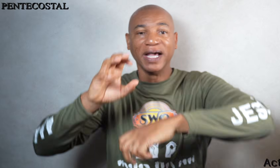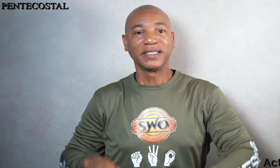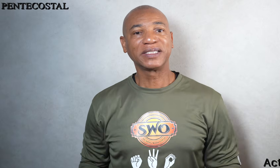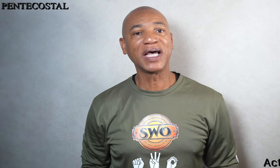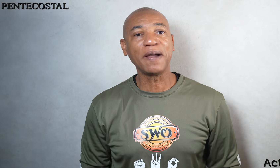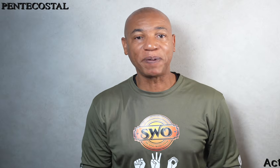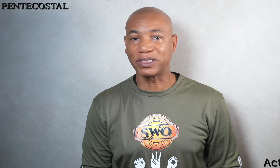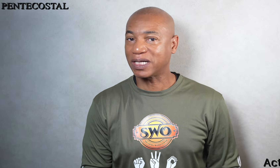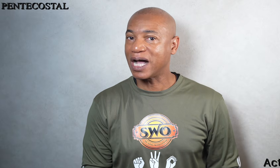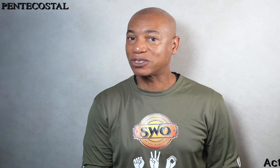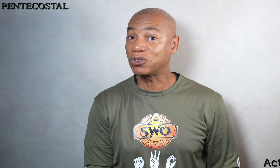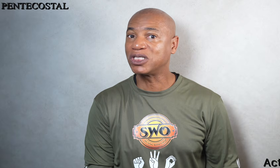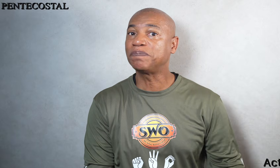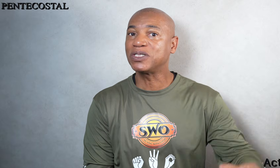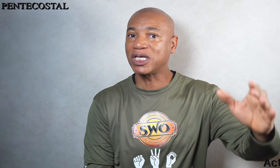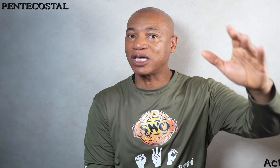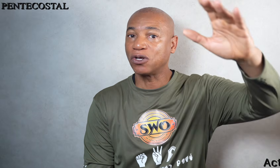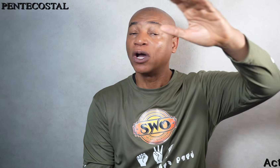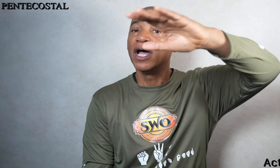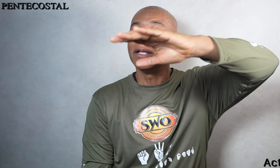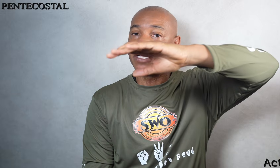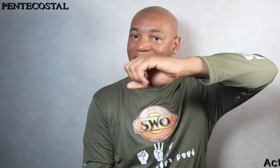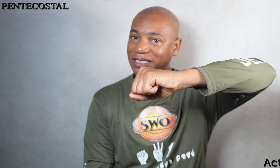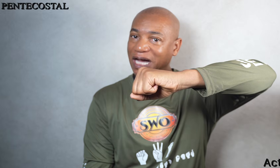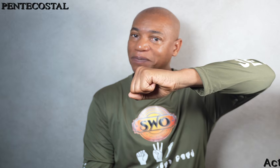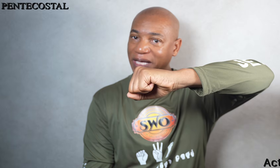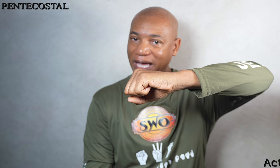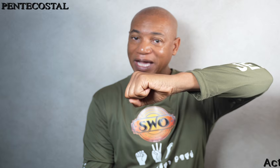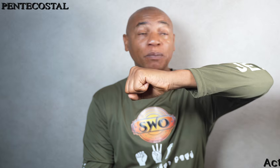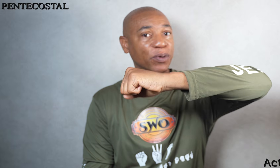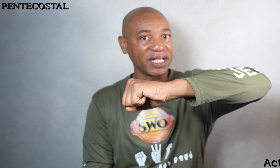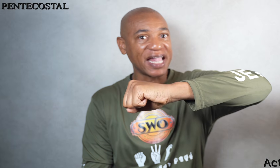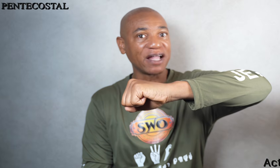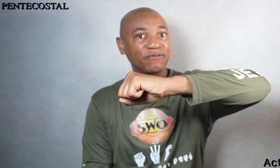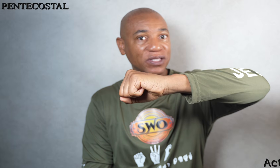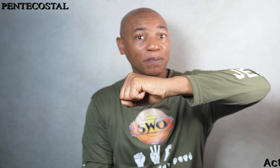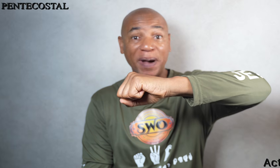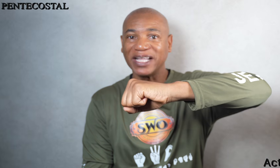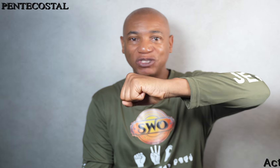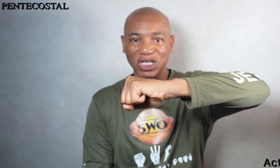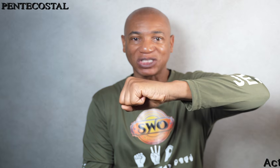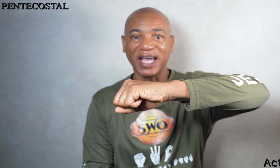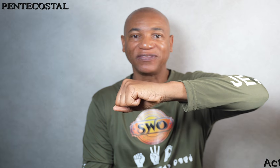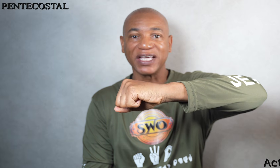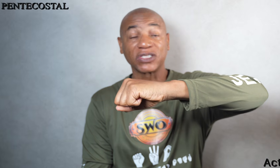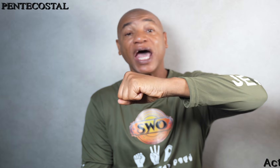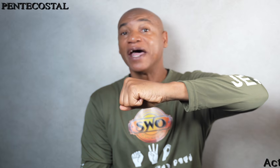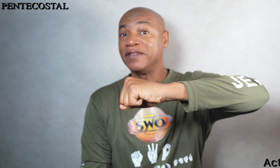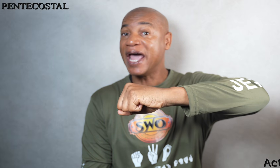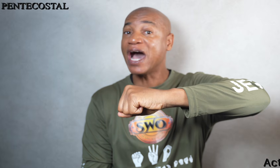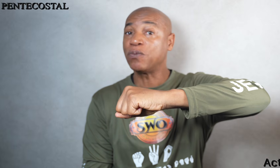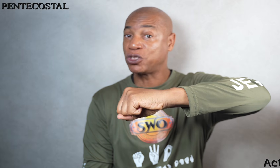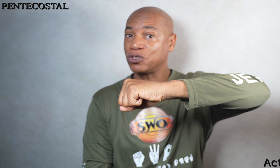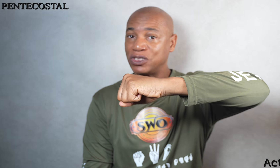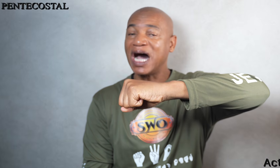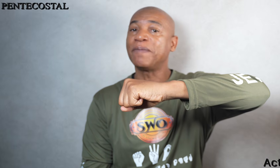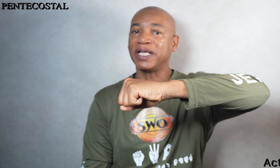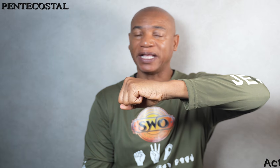The sign Pentecostal, simply take your non-dominant hand, bring that out in front of the body just like this. Now, with your dominant